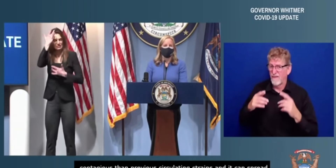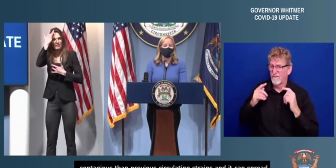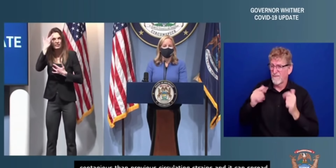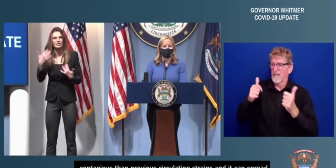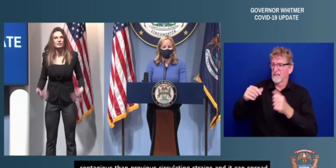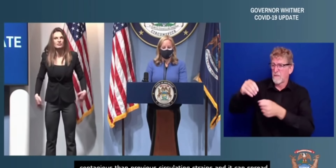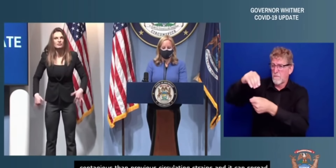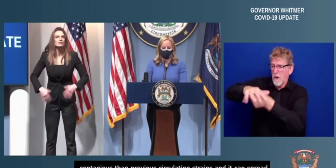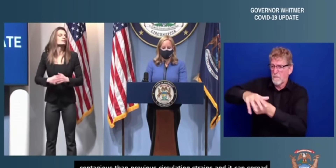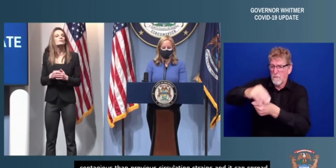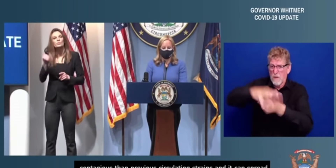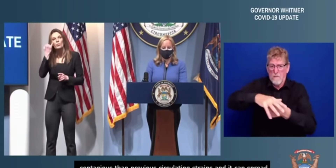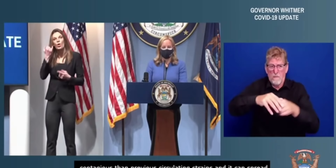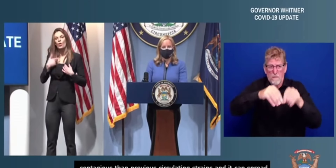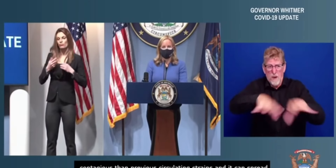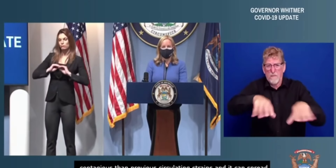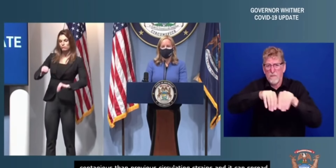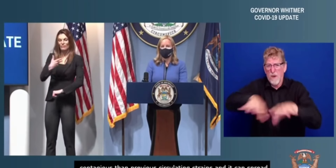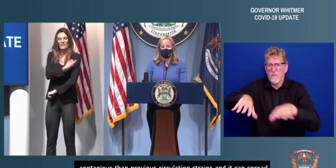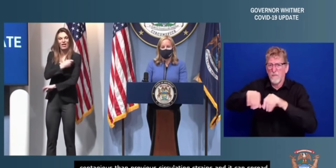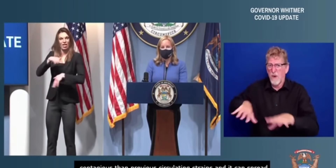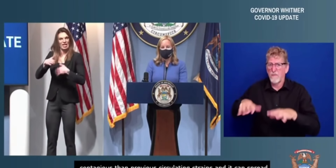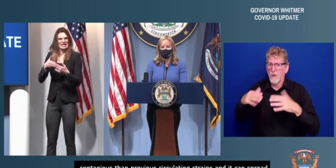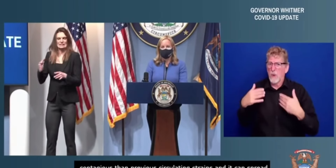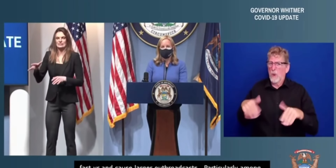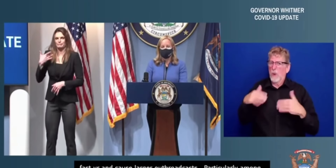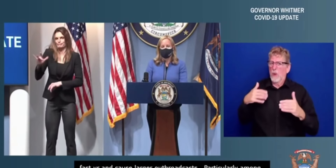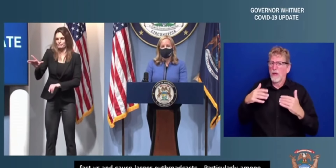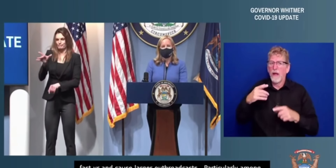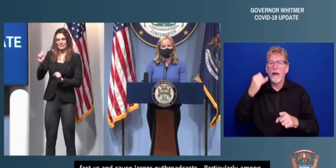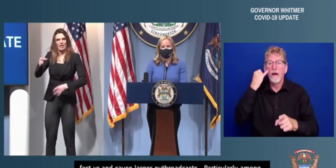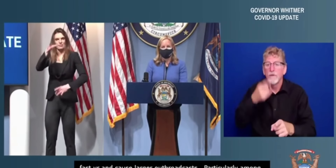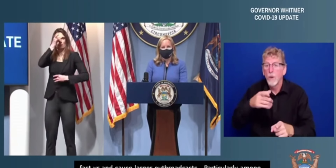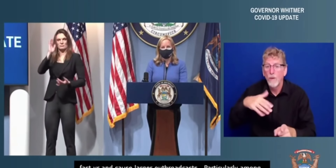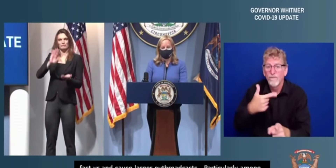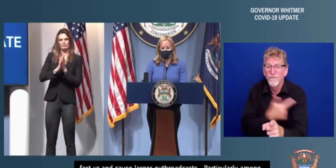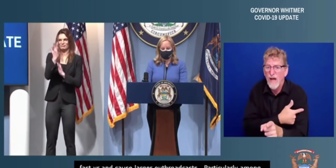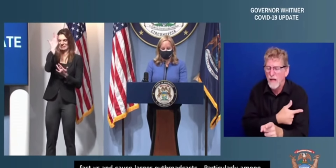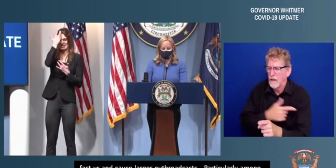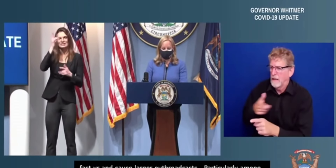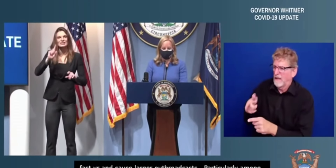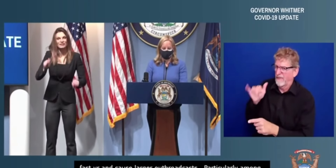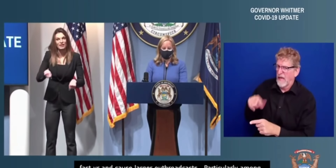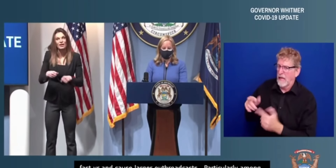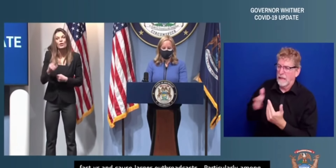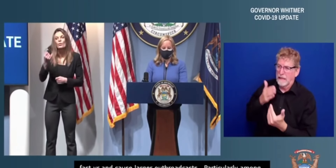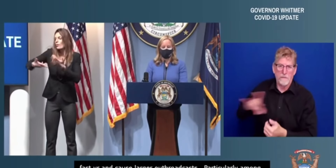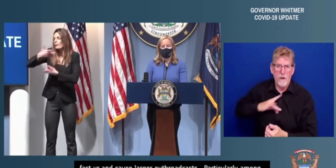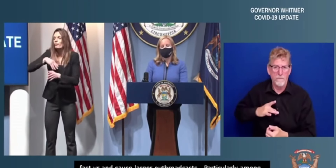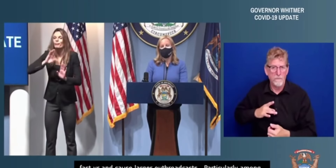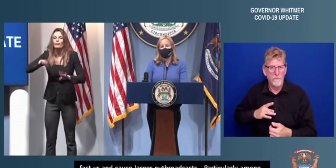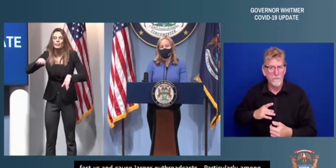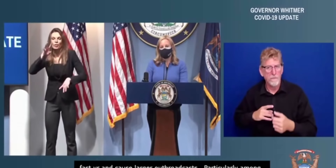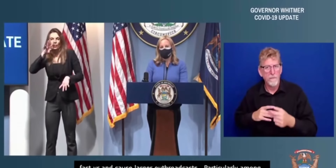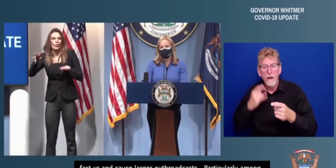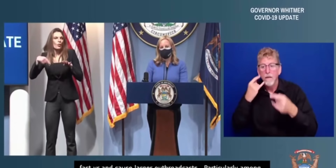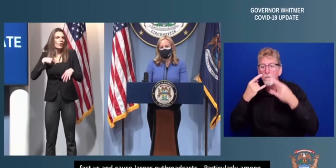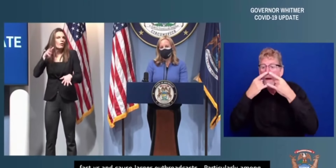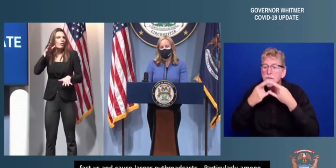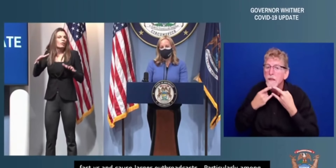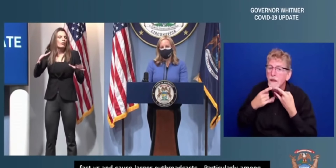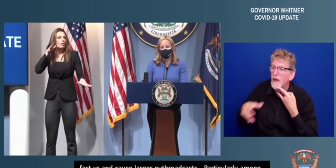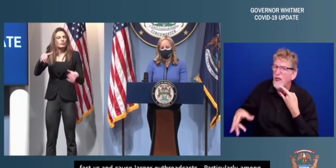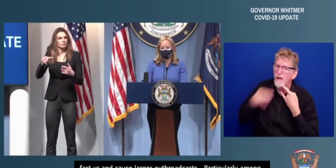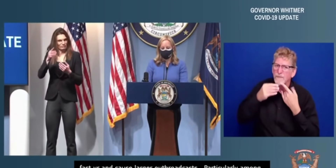particularly among unvaccinated persons when mask wearing and social distancing isn't followed. It